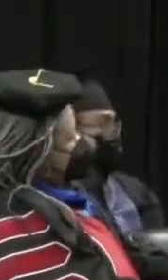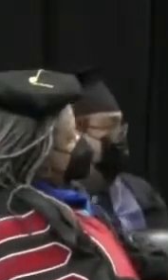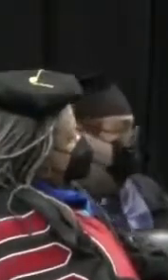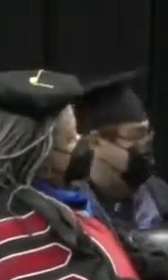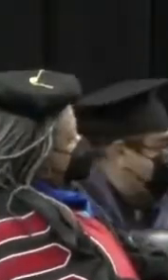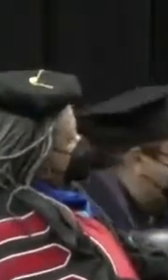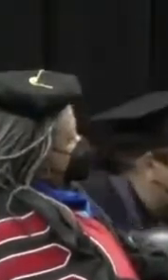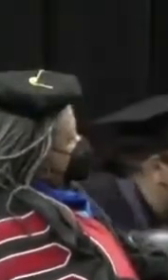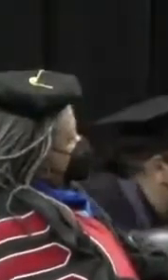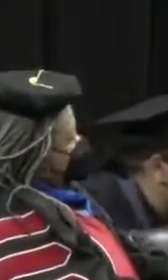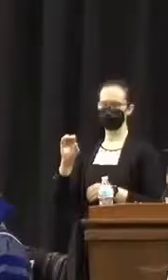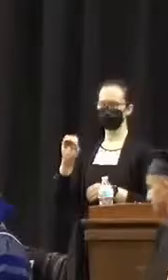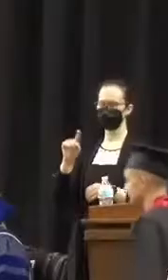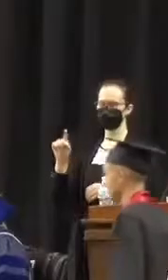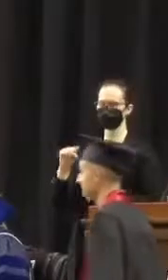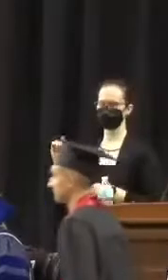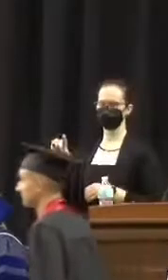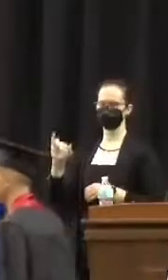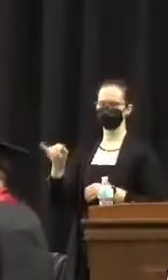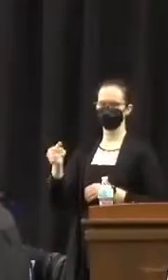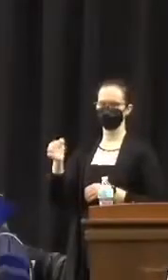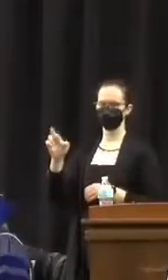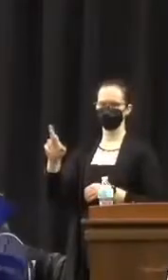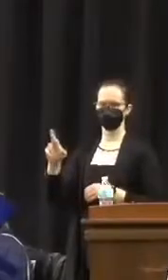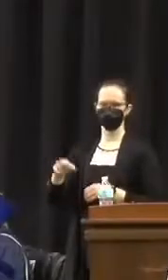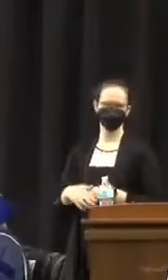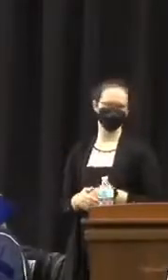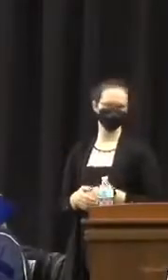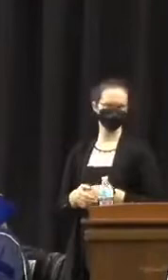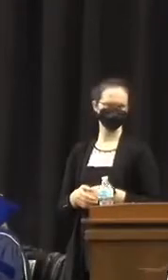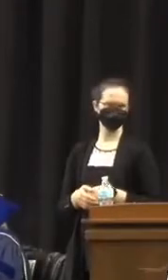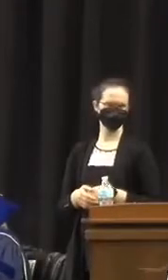Rene Munoz Jr.